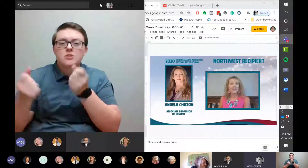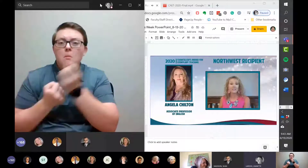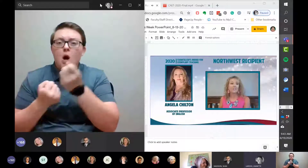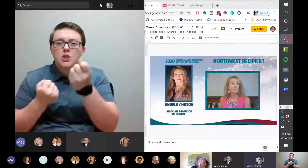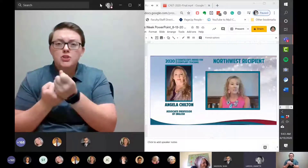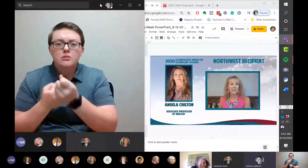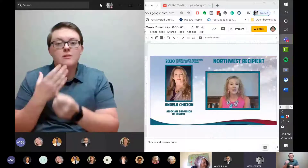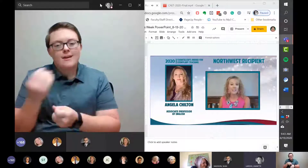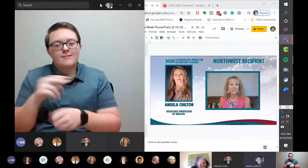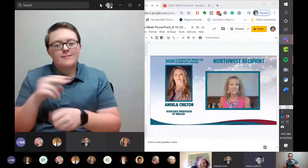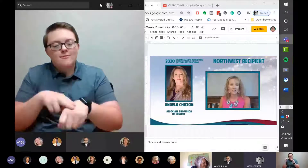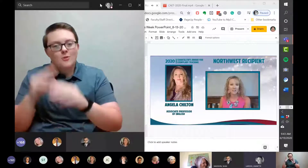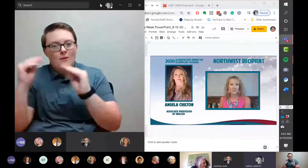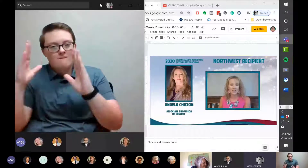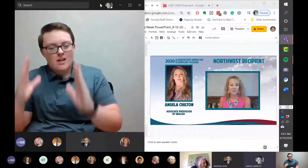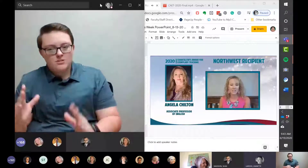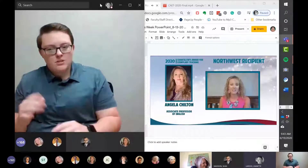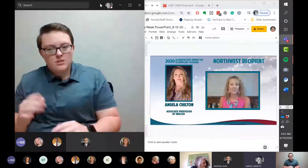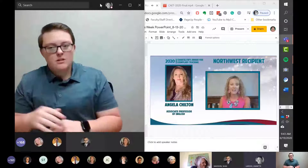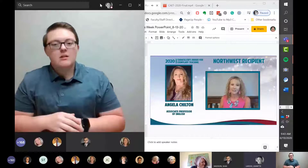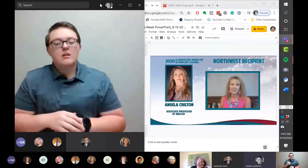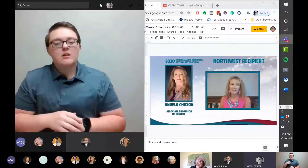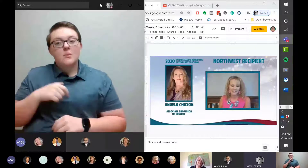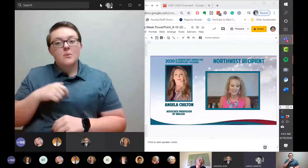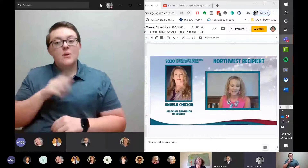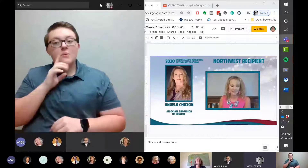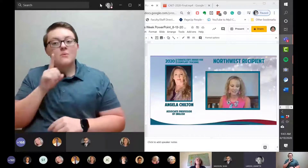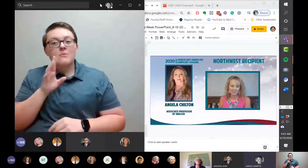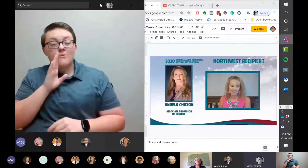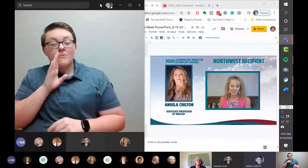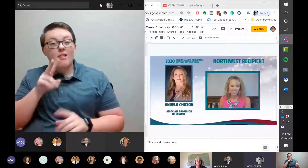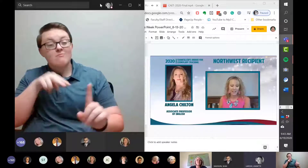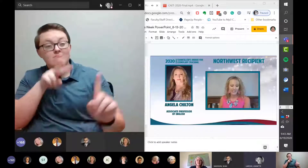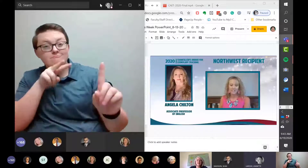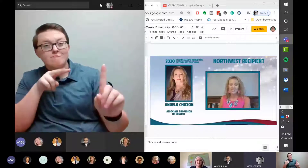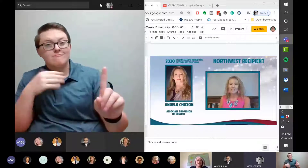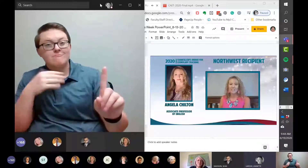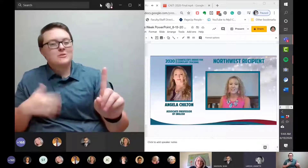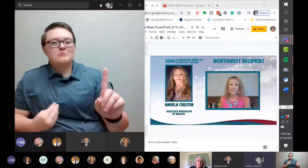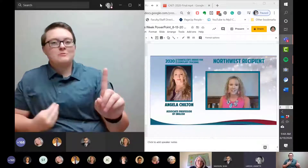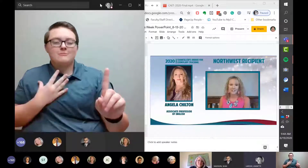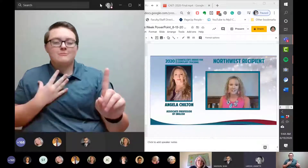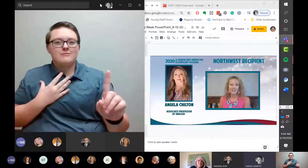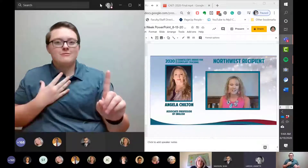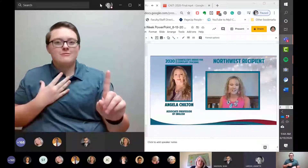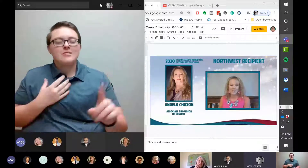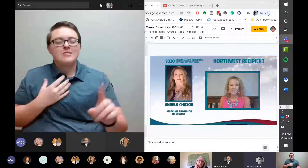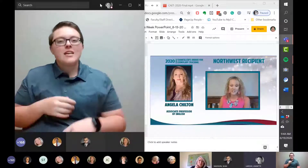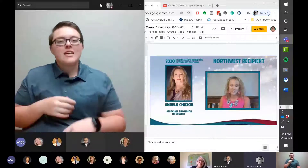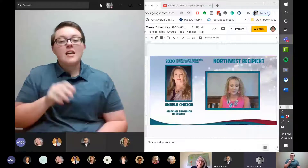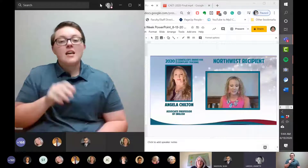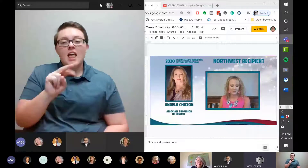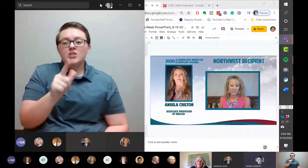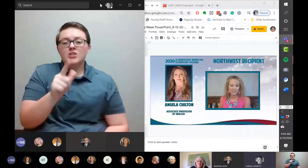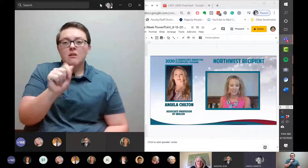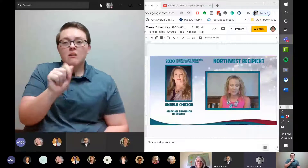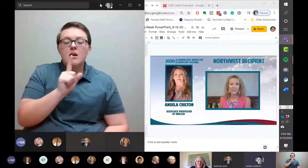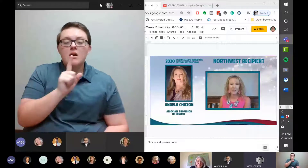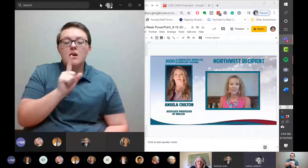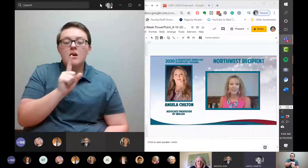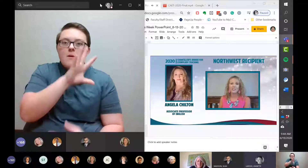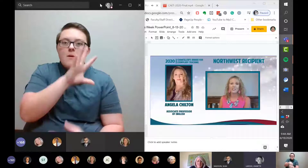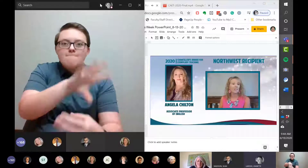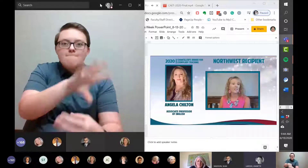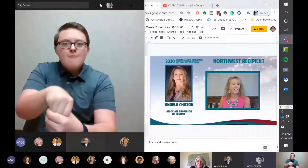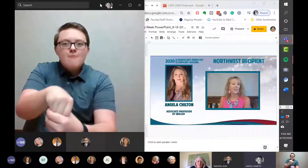leader and hero to many of us on Northwest Campus, including myself. Angela is very engaged in her campus and her